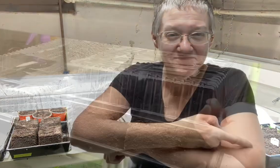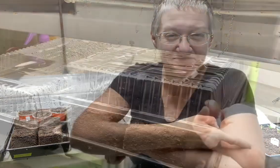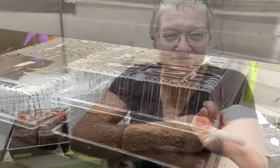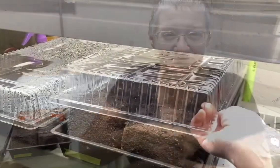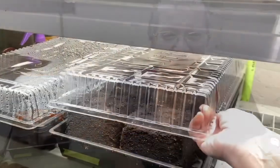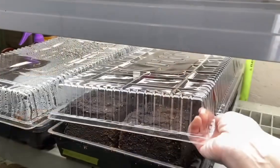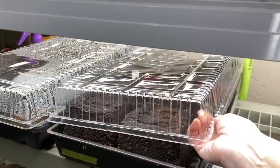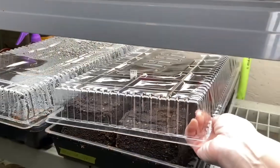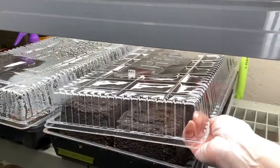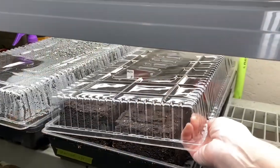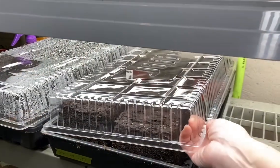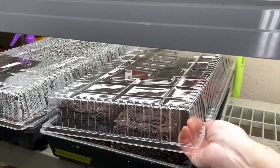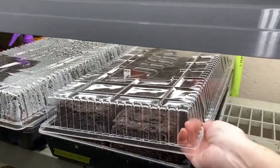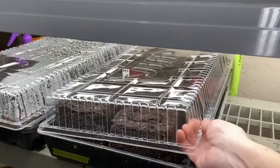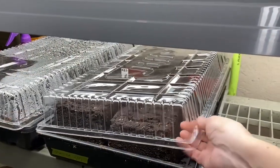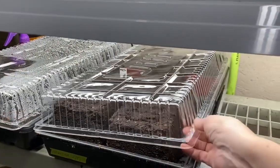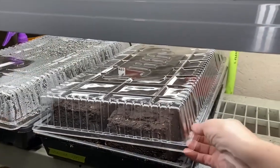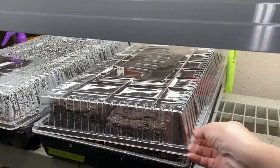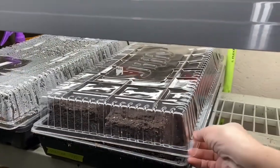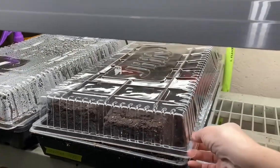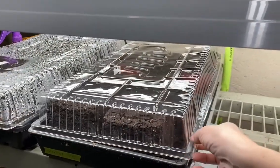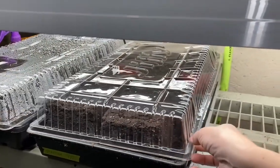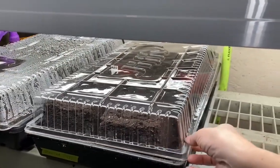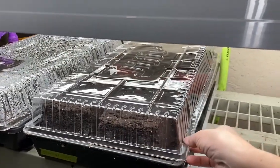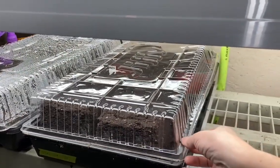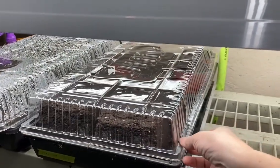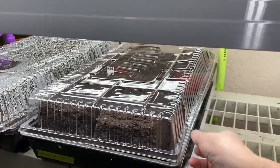in 14 to 21 days.